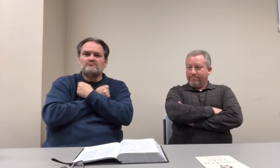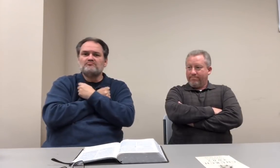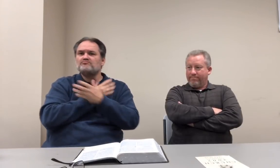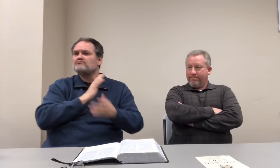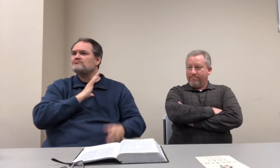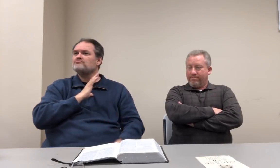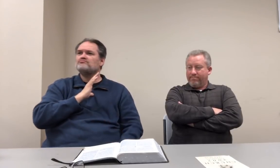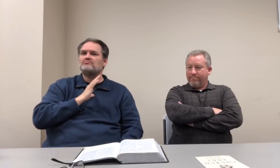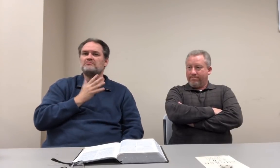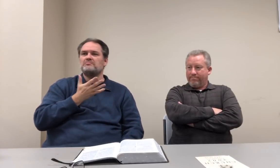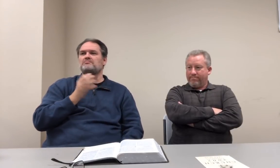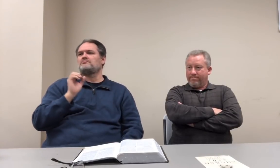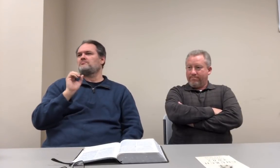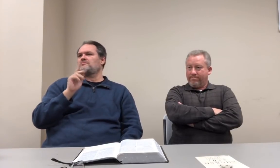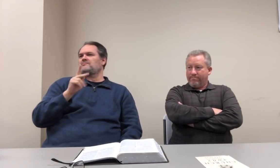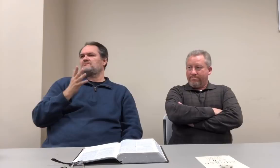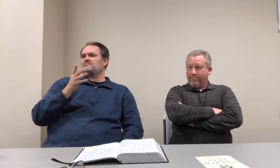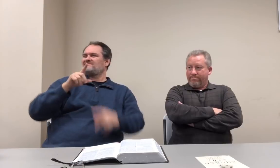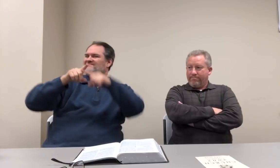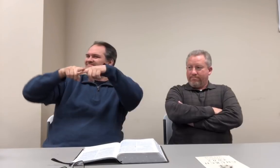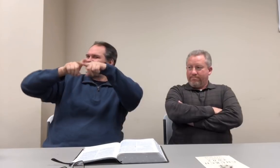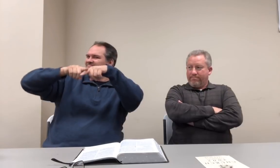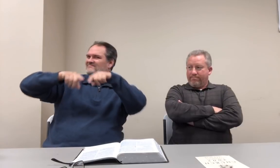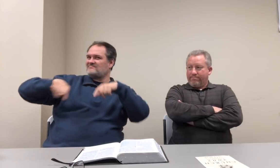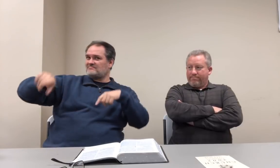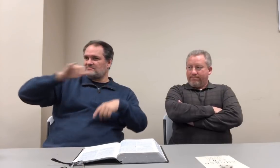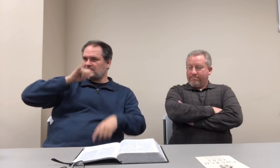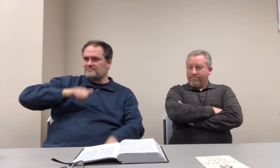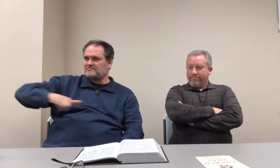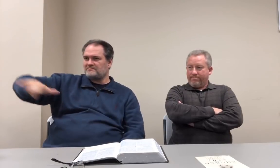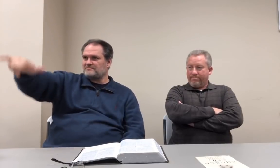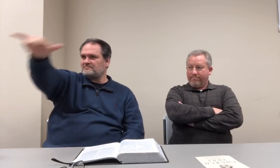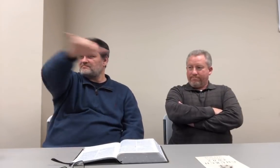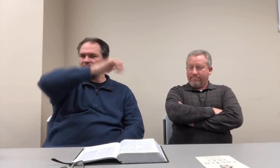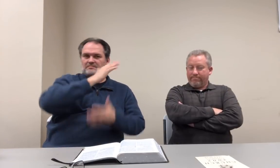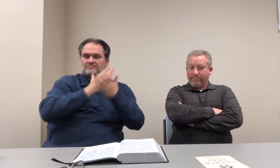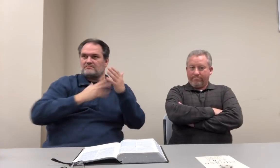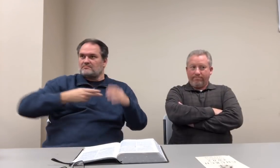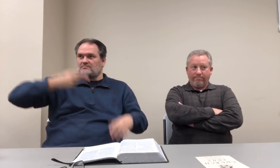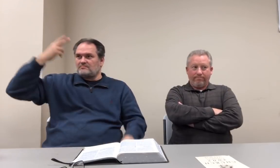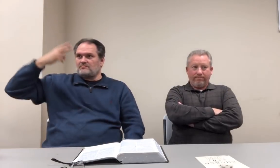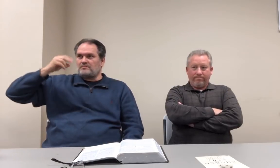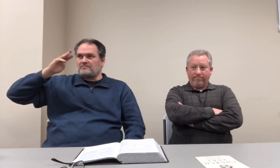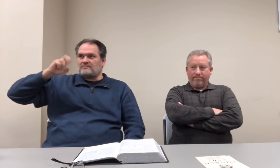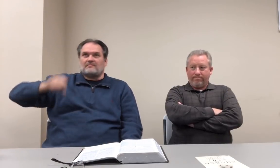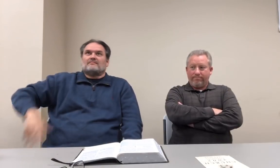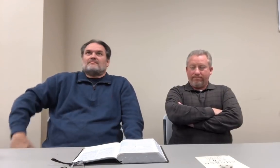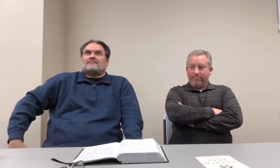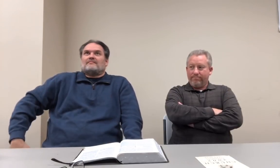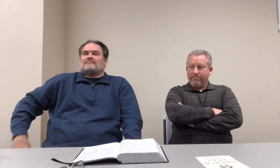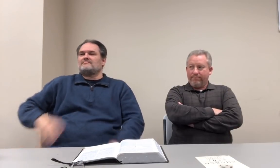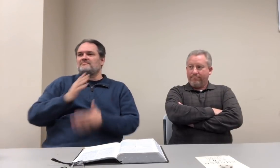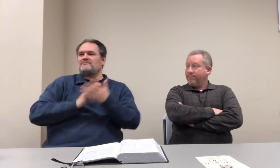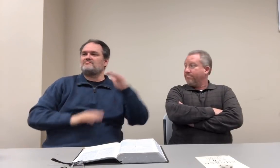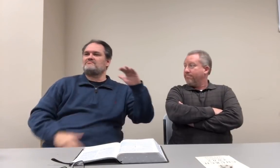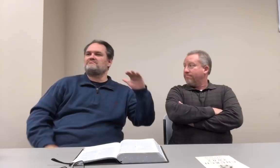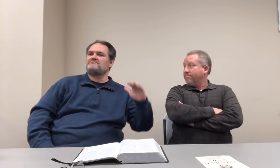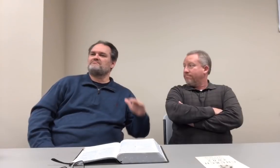for me? Now, if the divine nature died, we had a big problem.